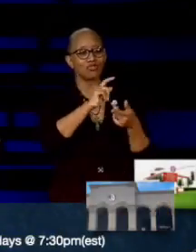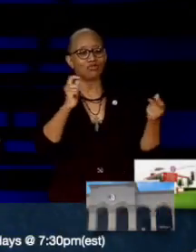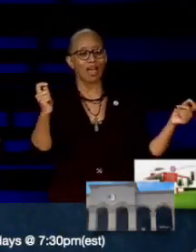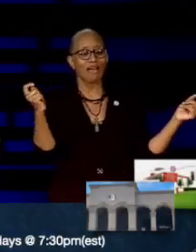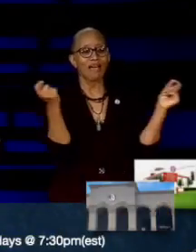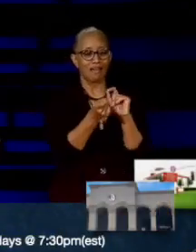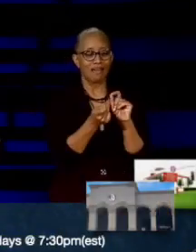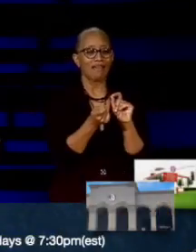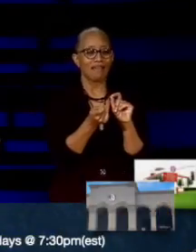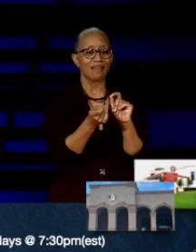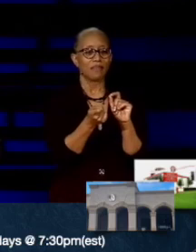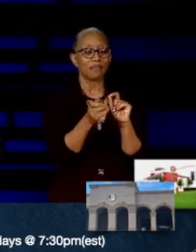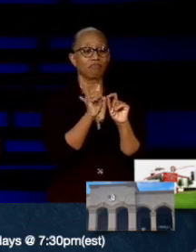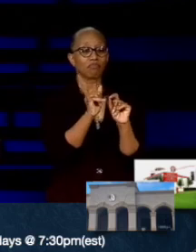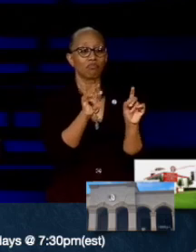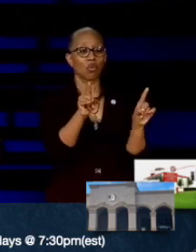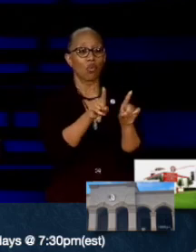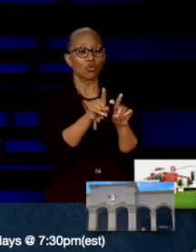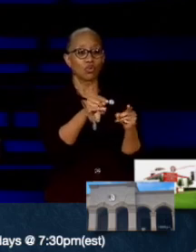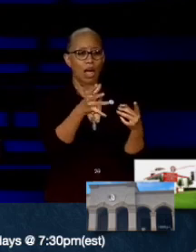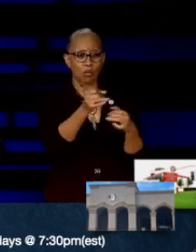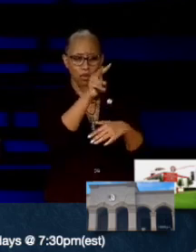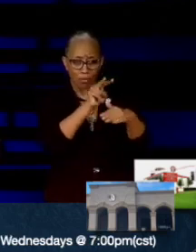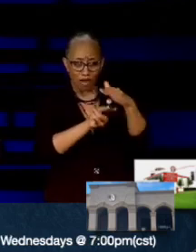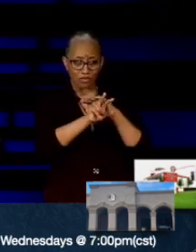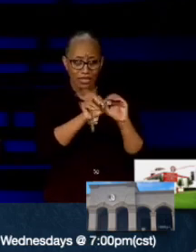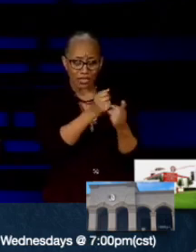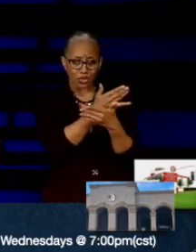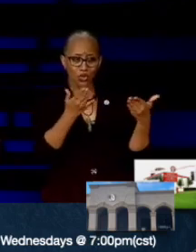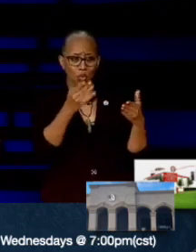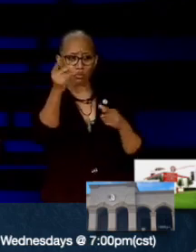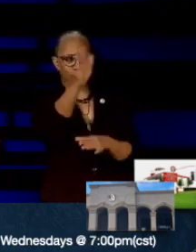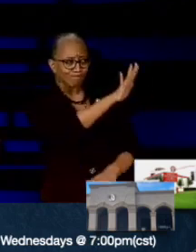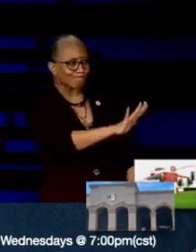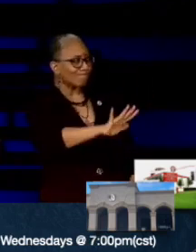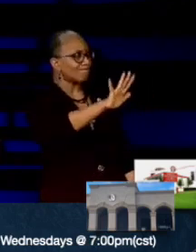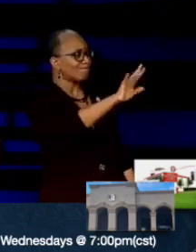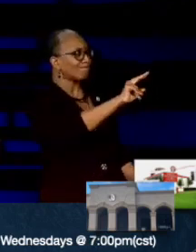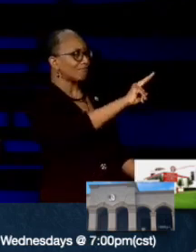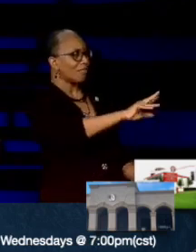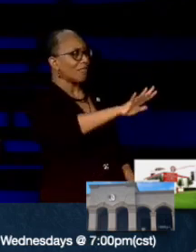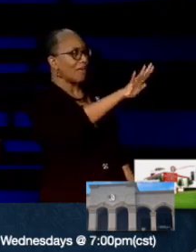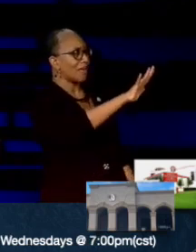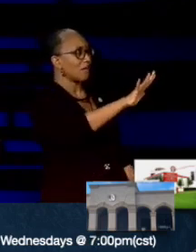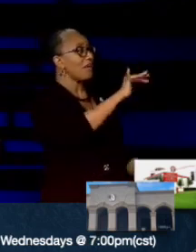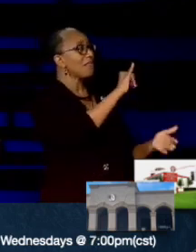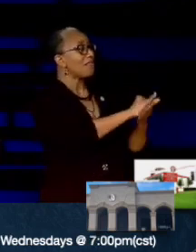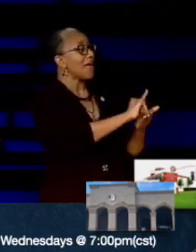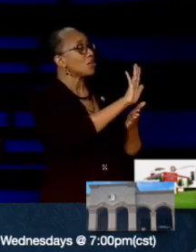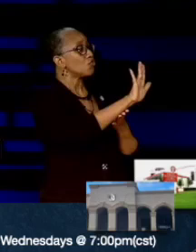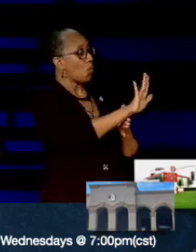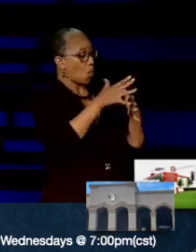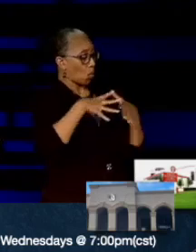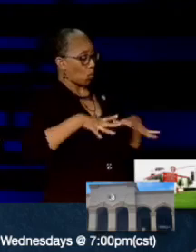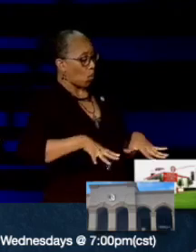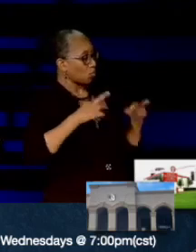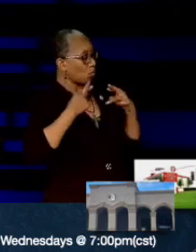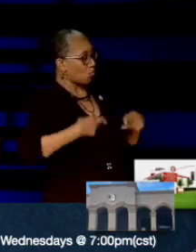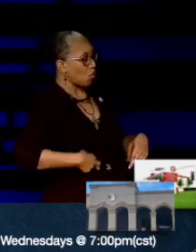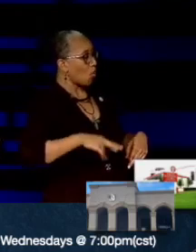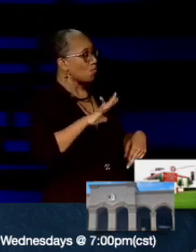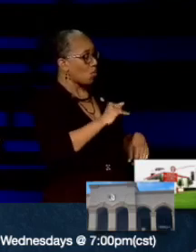change. In fact, I want to prophesy to somebody way over yonder here that your raiment, your clothes,